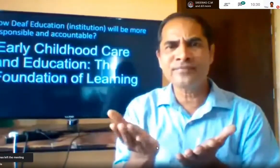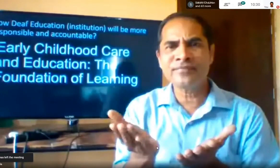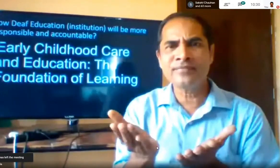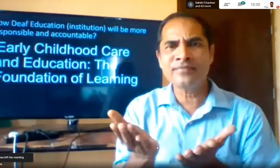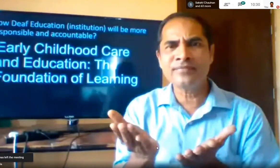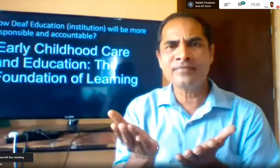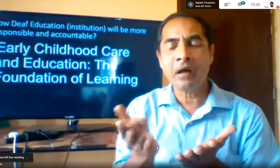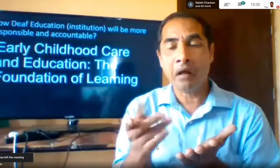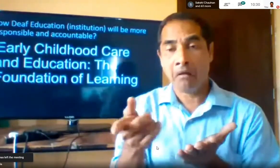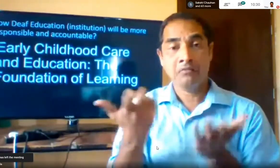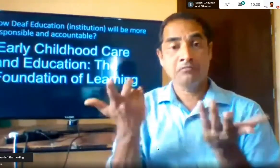developing.